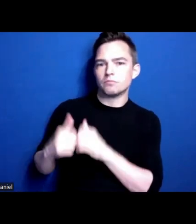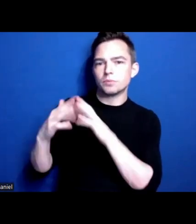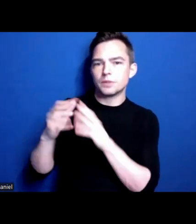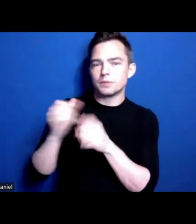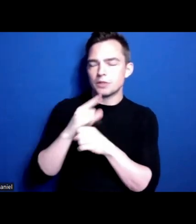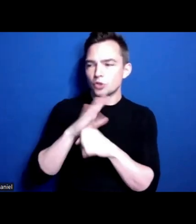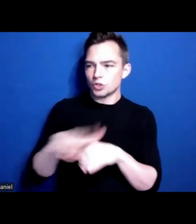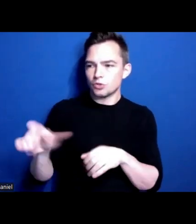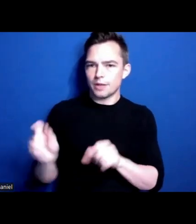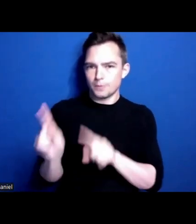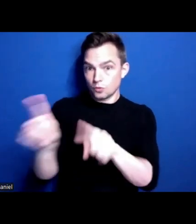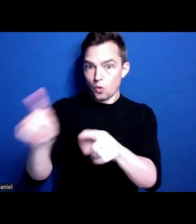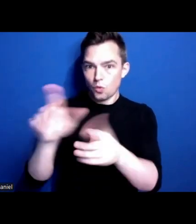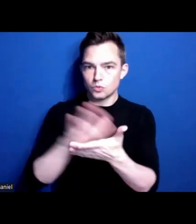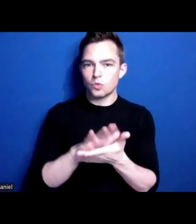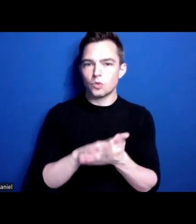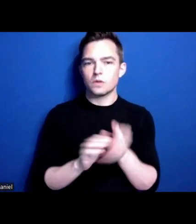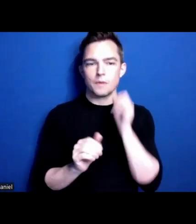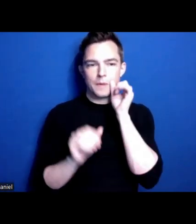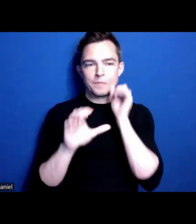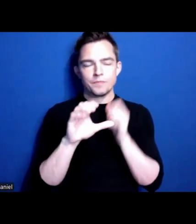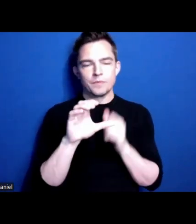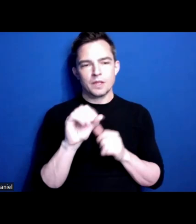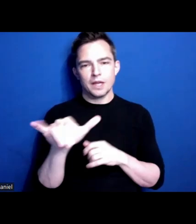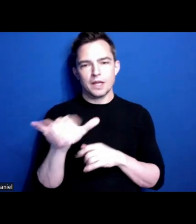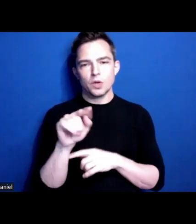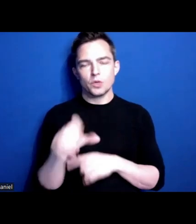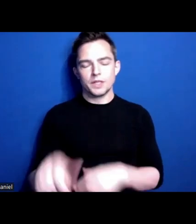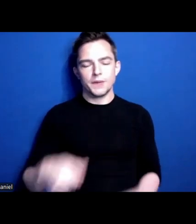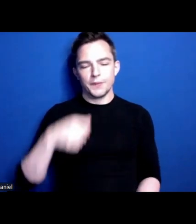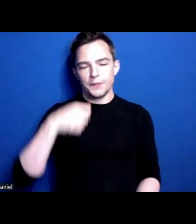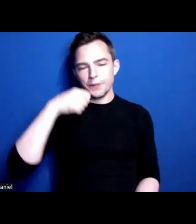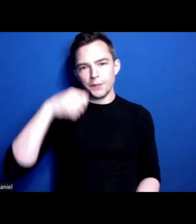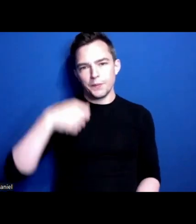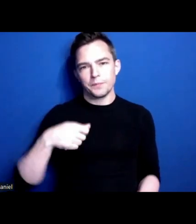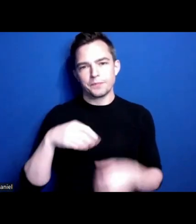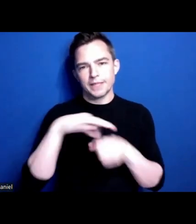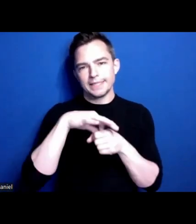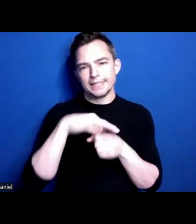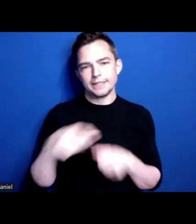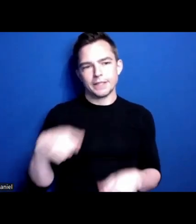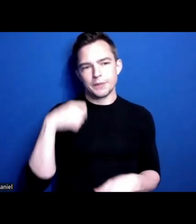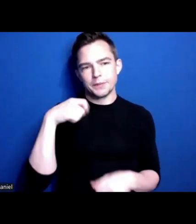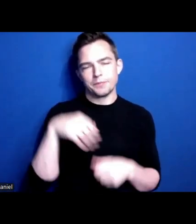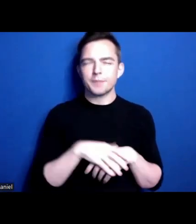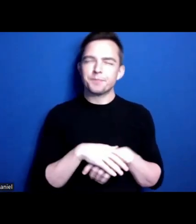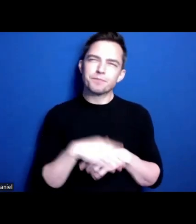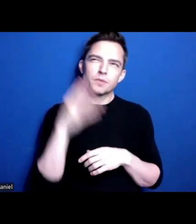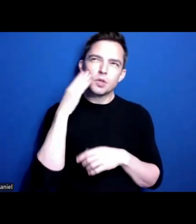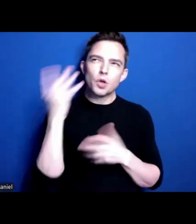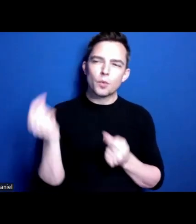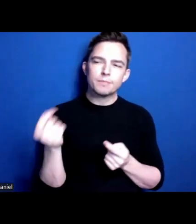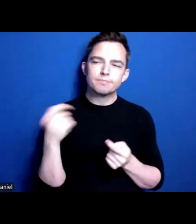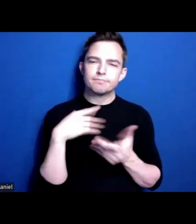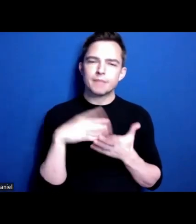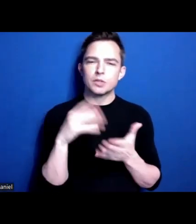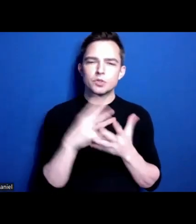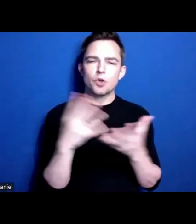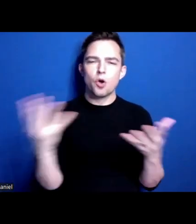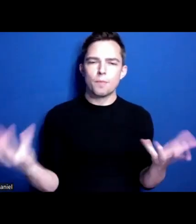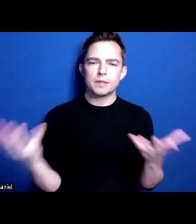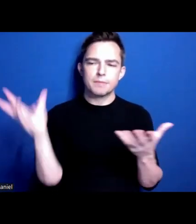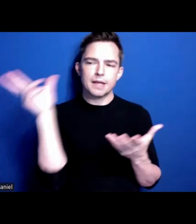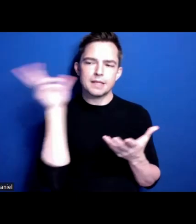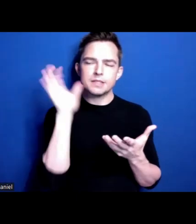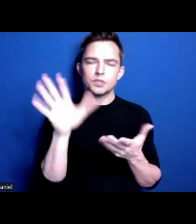can go to school. Coyote takes a sip of her tea. You know what? I learned so much by listening